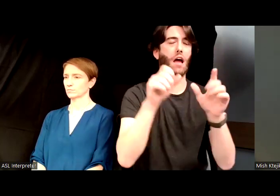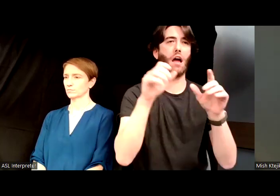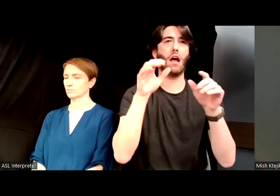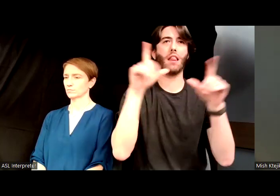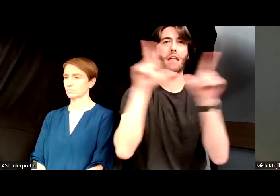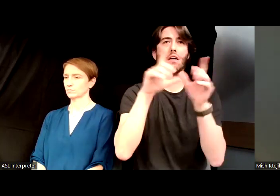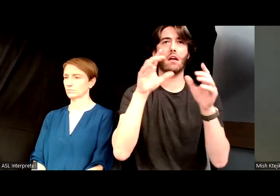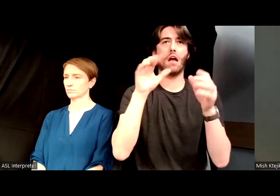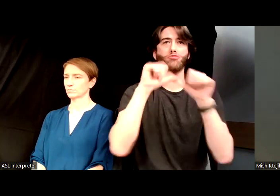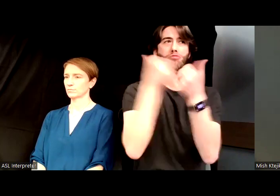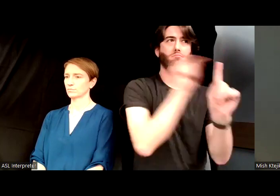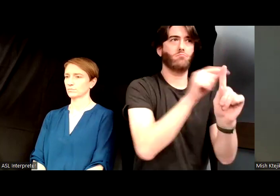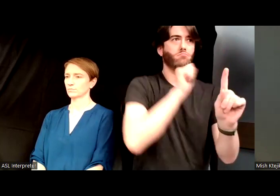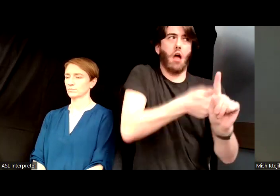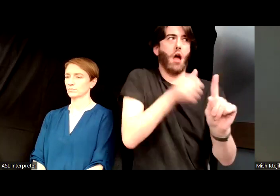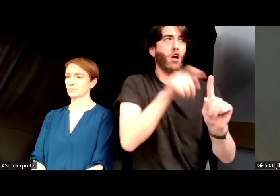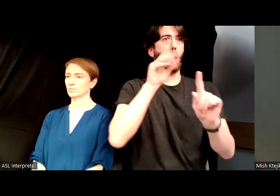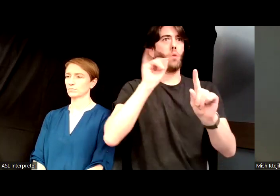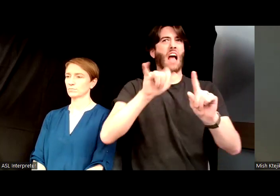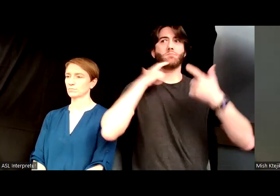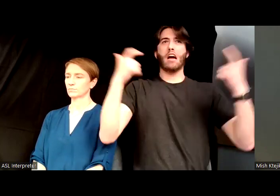communicate with the state. So